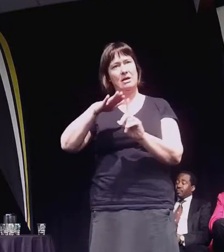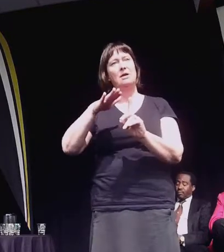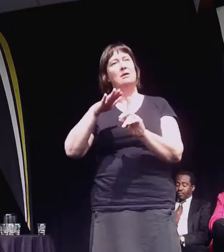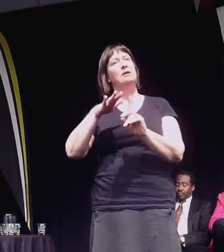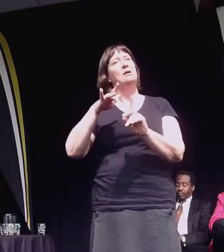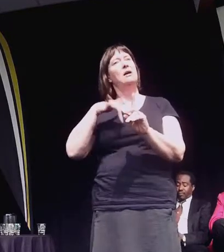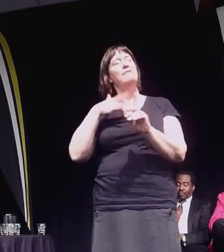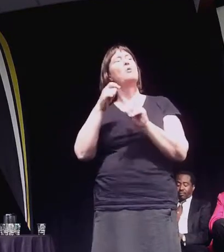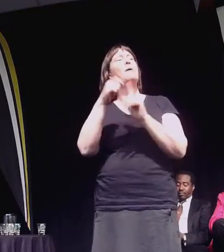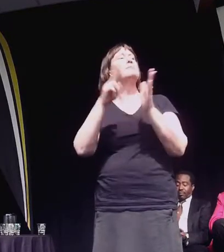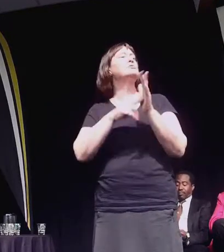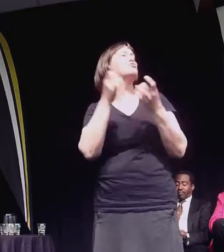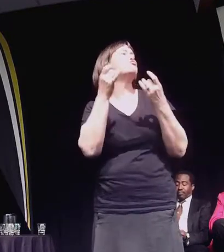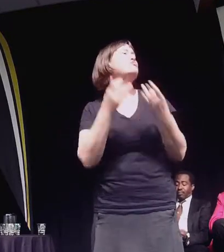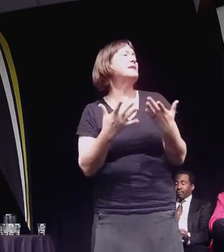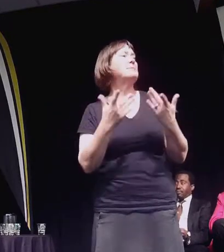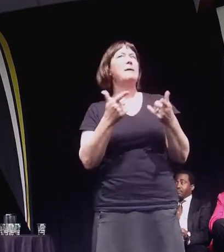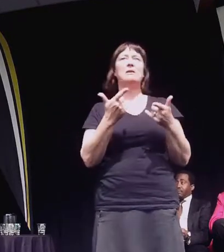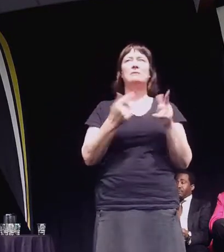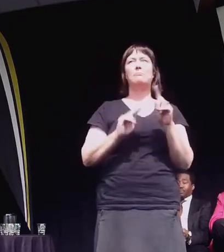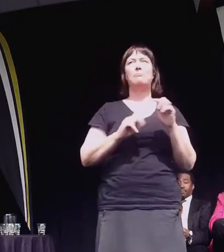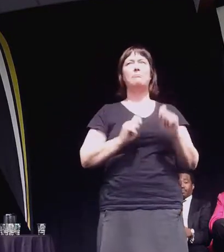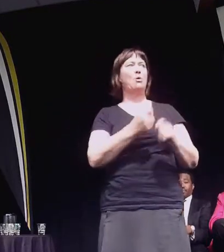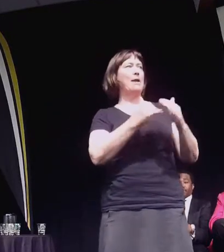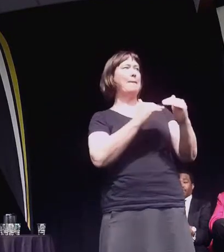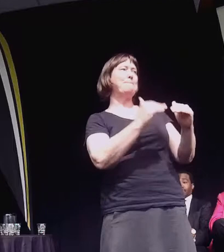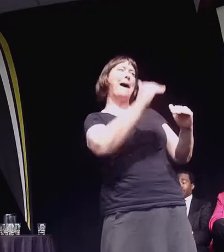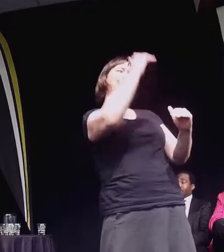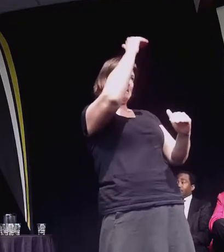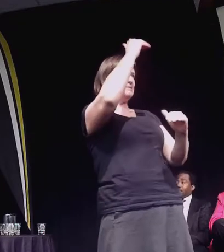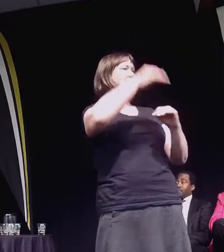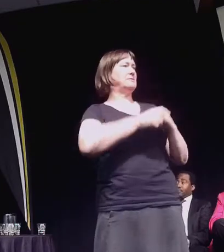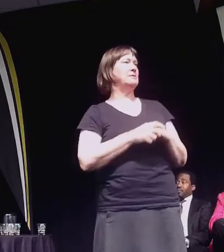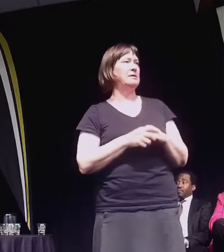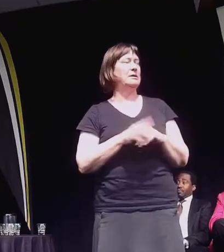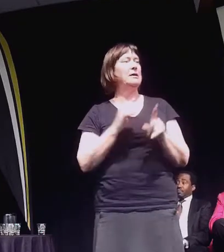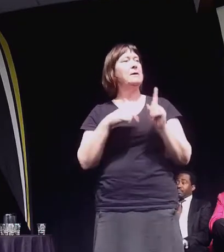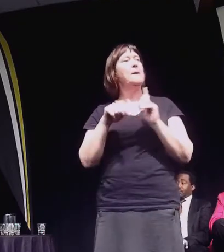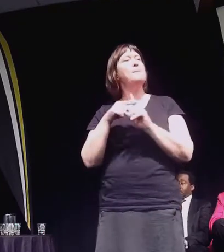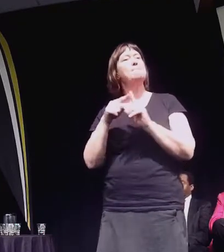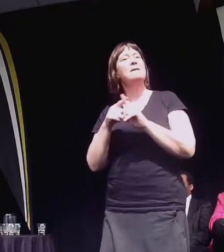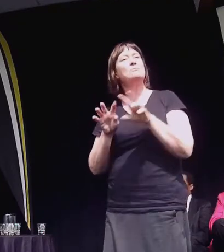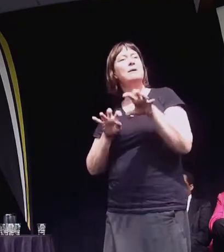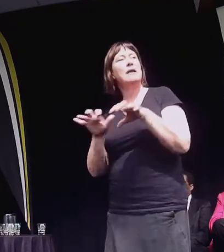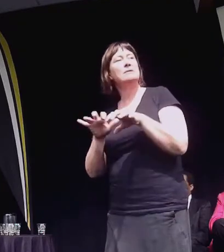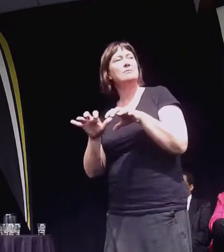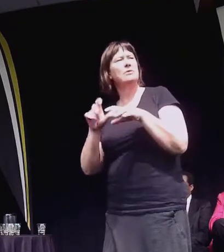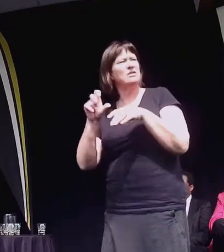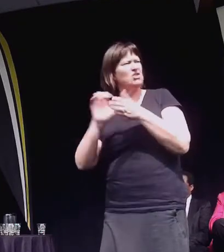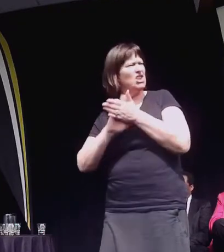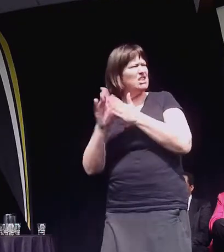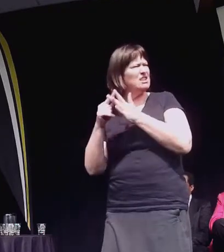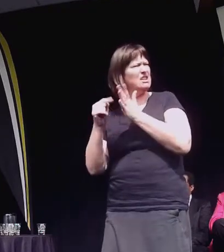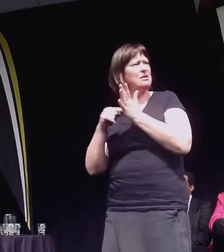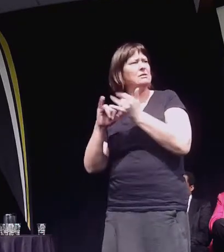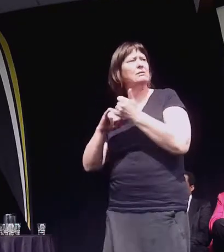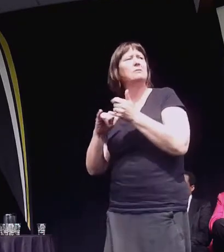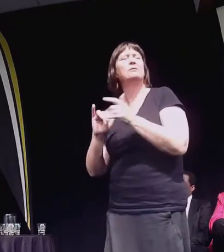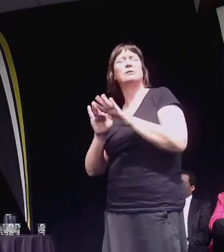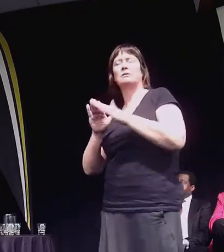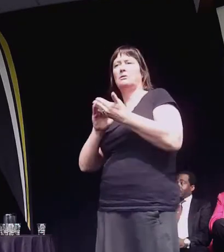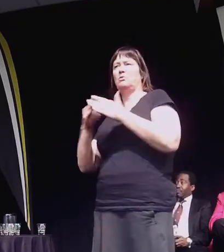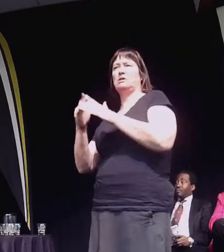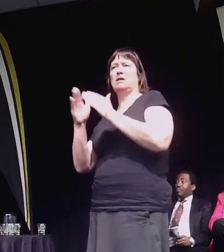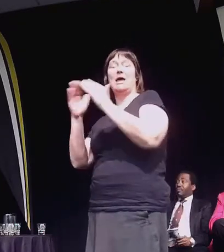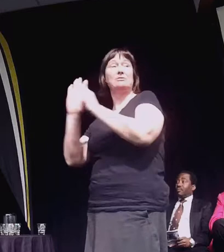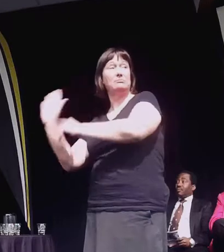medium density and some apartment living. We've also been active with CHIPS, which are community housing providers, and it's great to see this